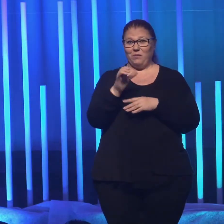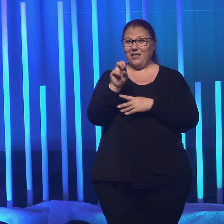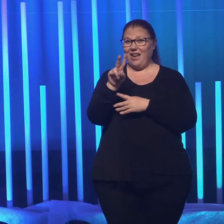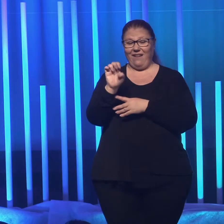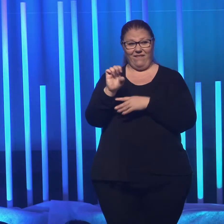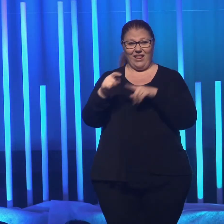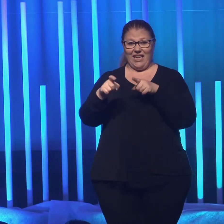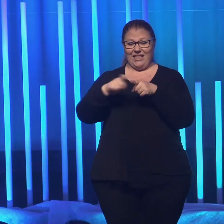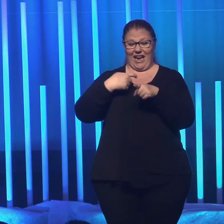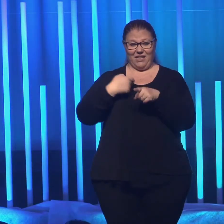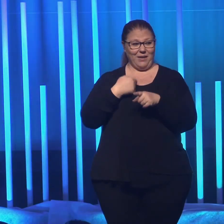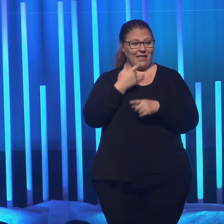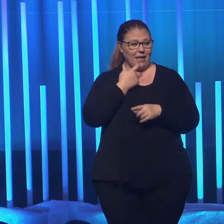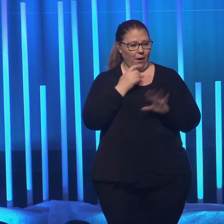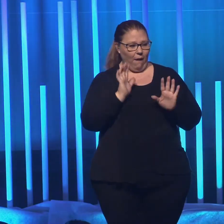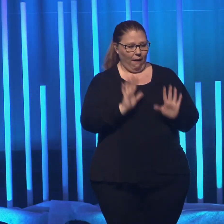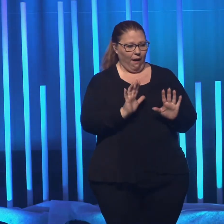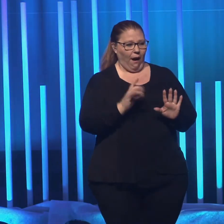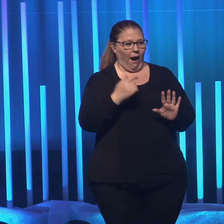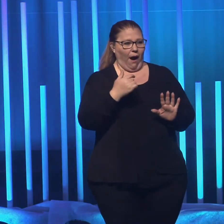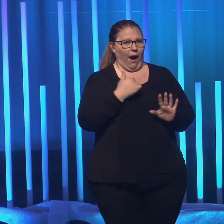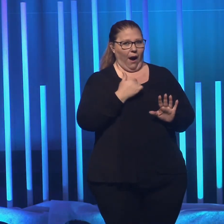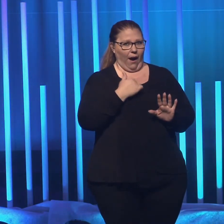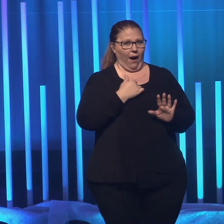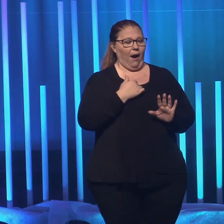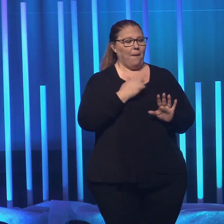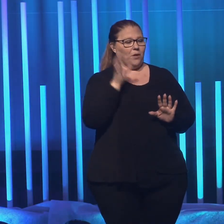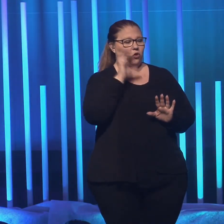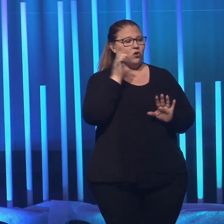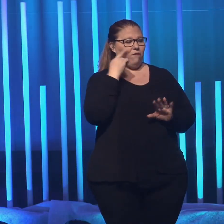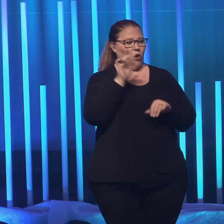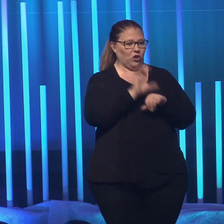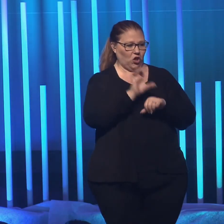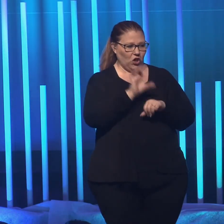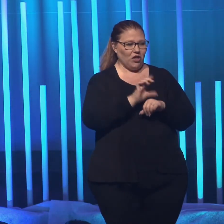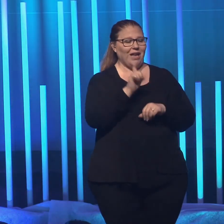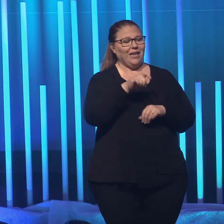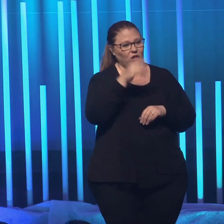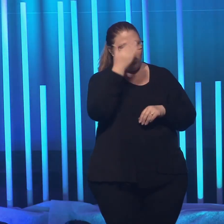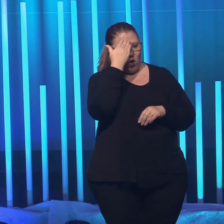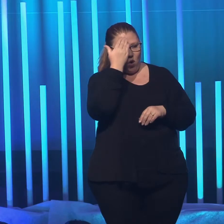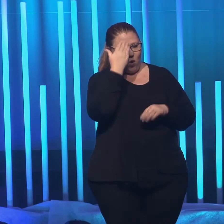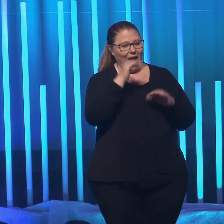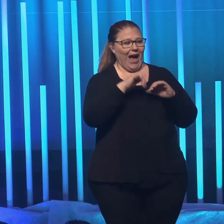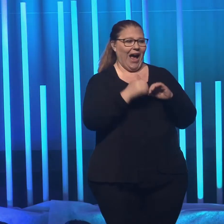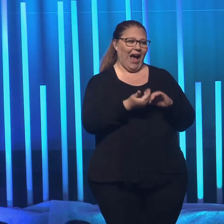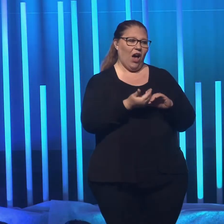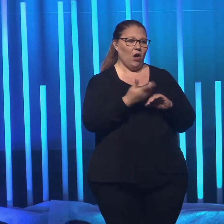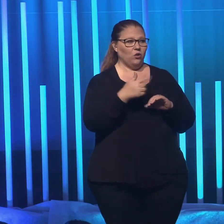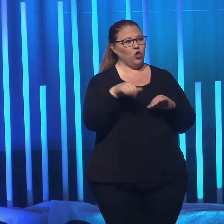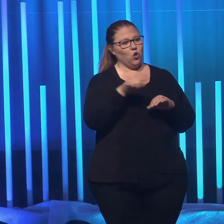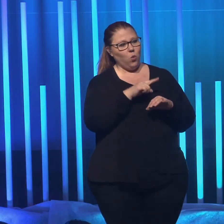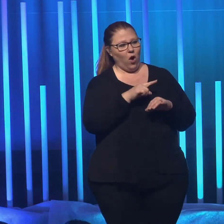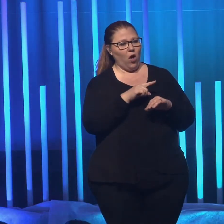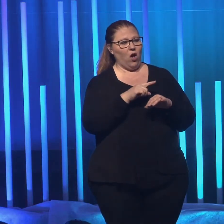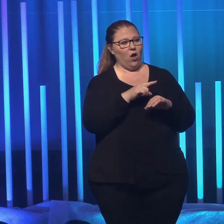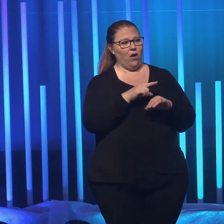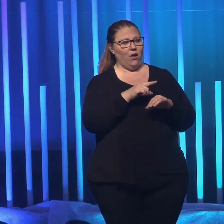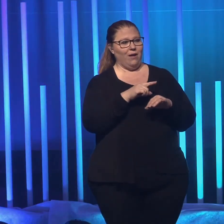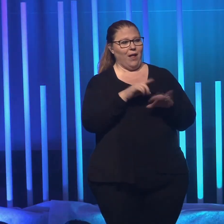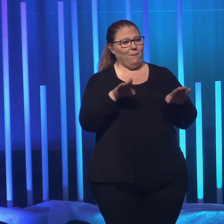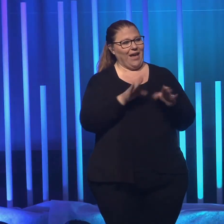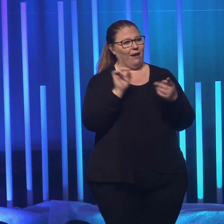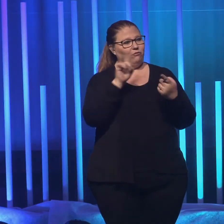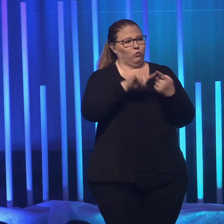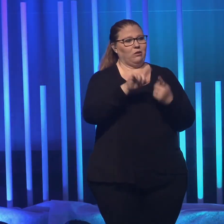texted me and they said, hey, I've been around, I'm looking for a church. I need to know, like, how do you all receive and welcome the LGBTQ